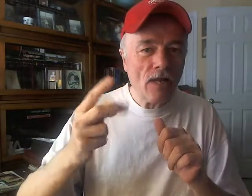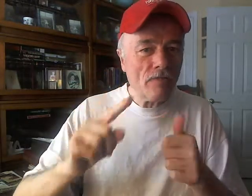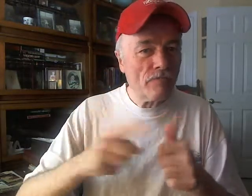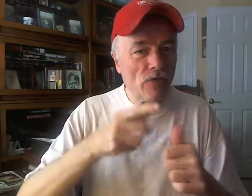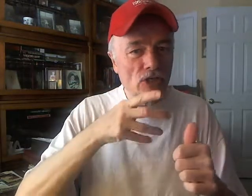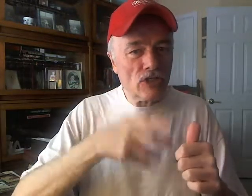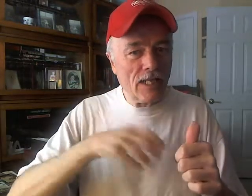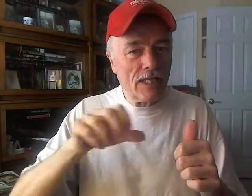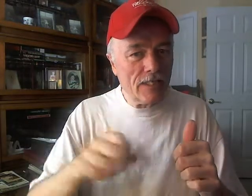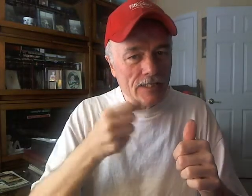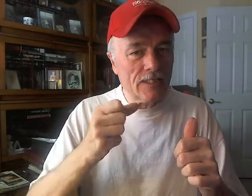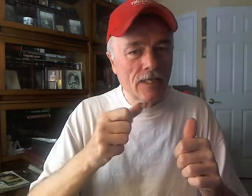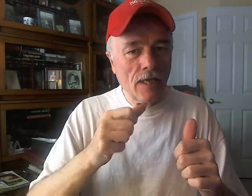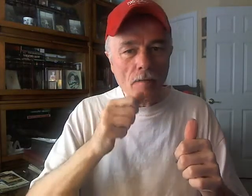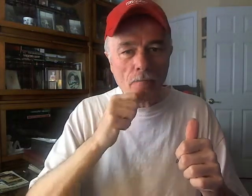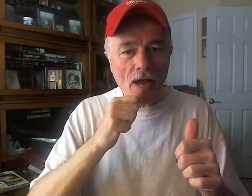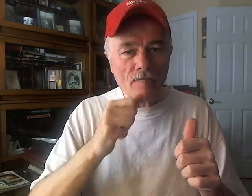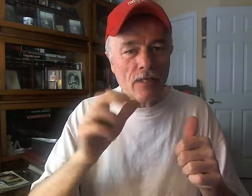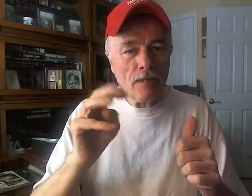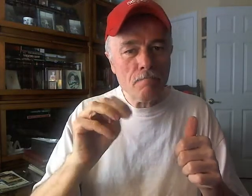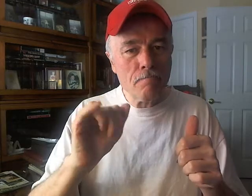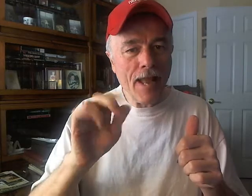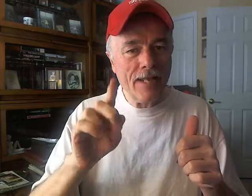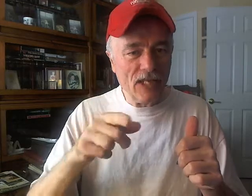the first city is probably me.